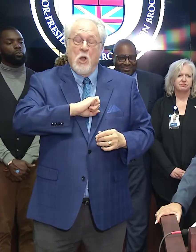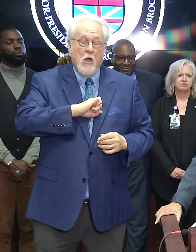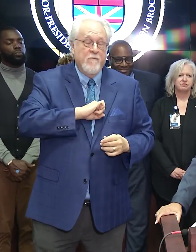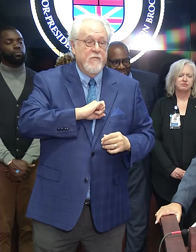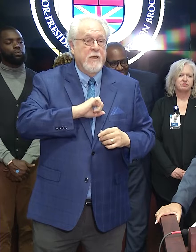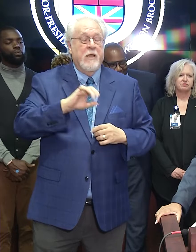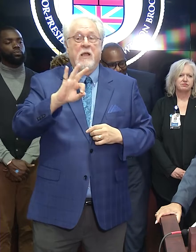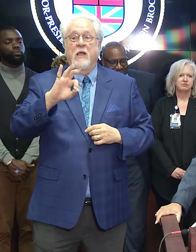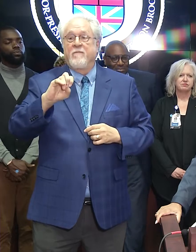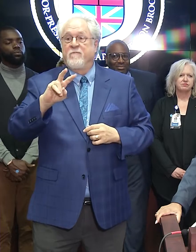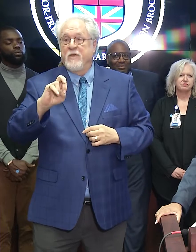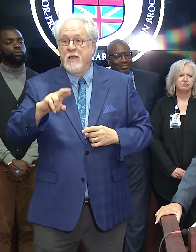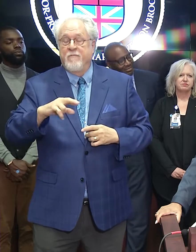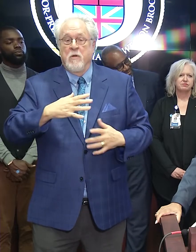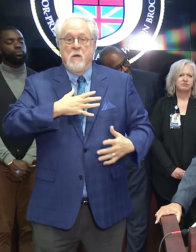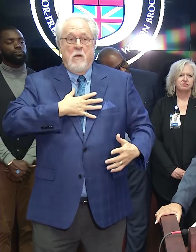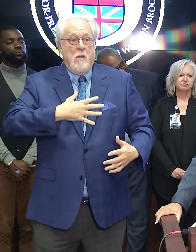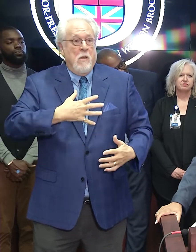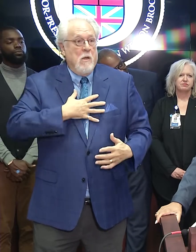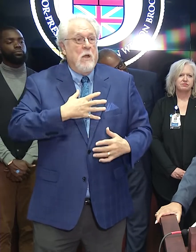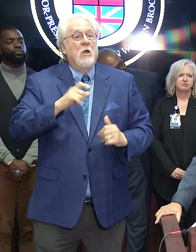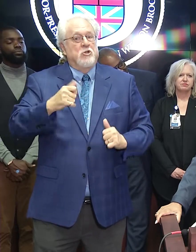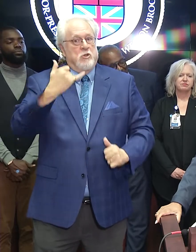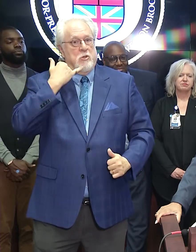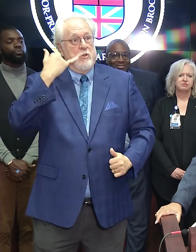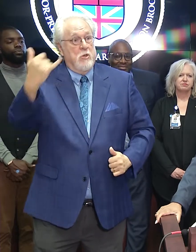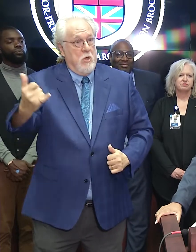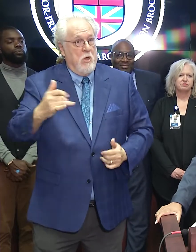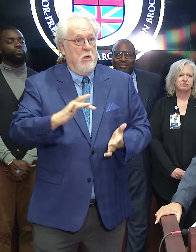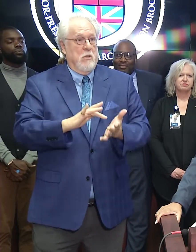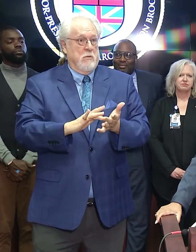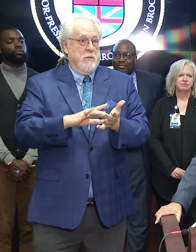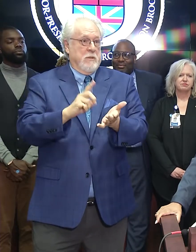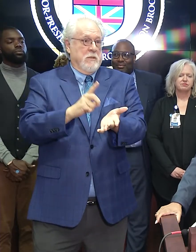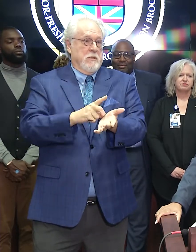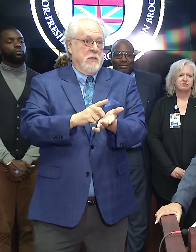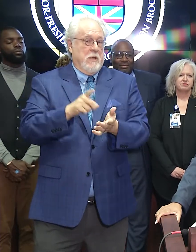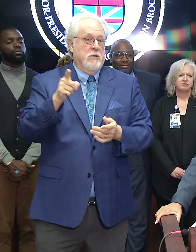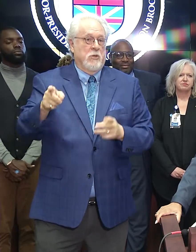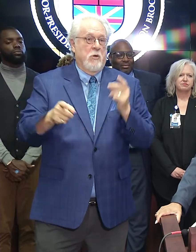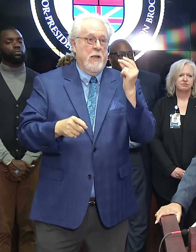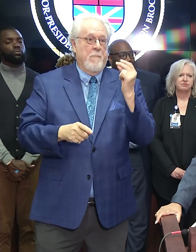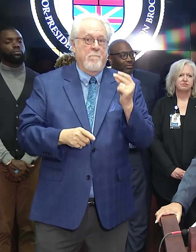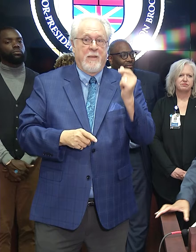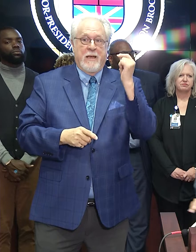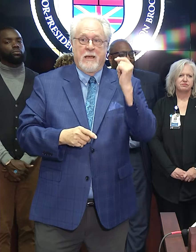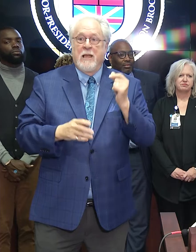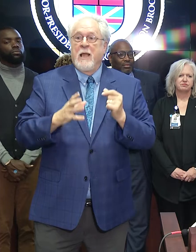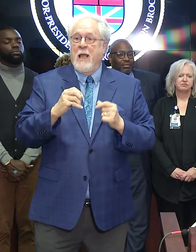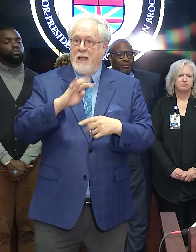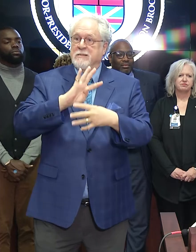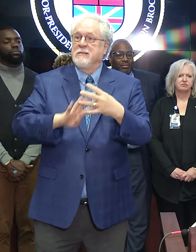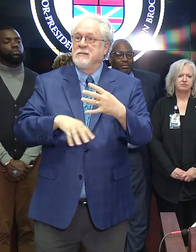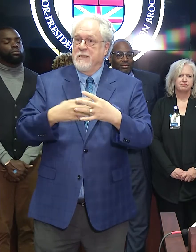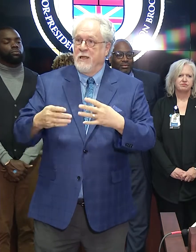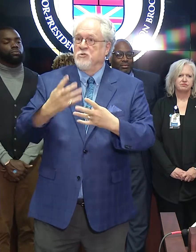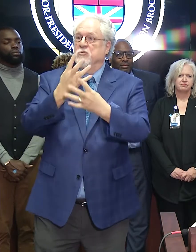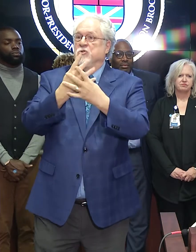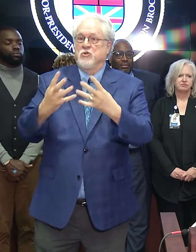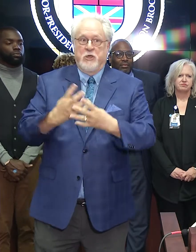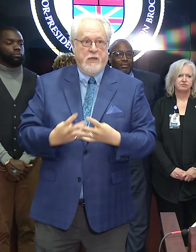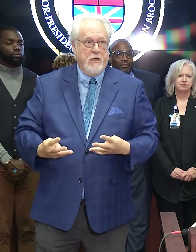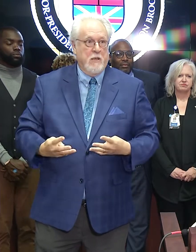having a fever, shortness of breath, should call their medical provider immediately and schedule a